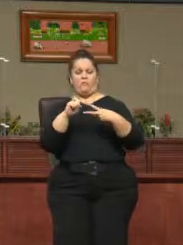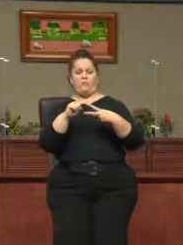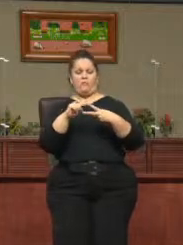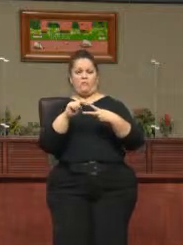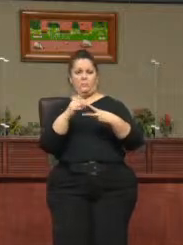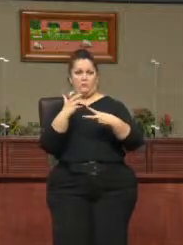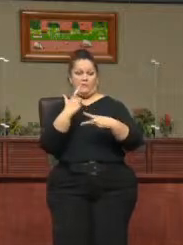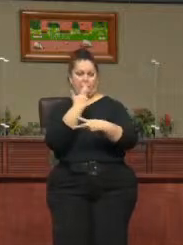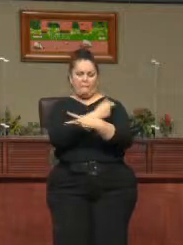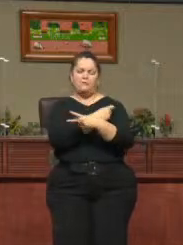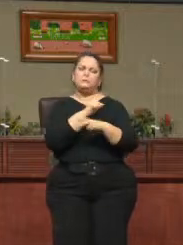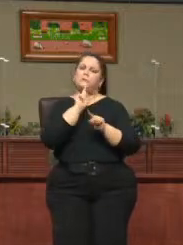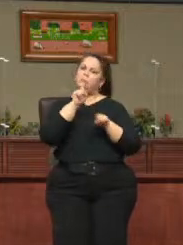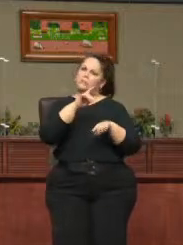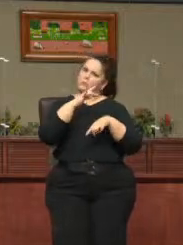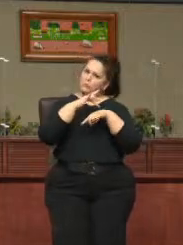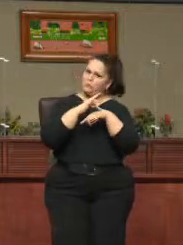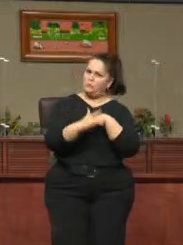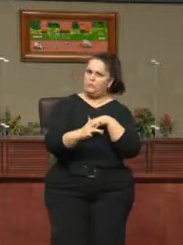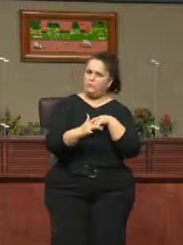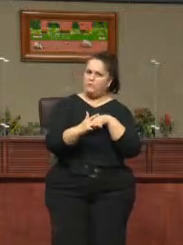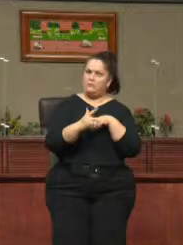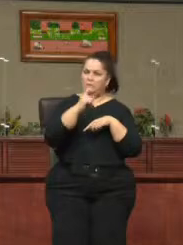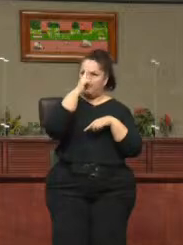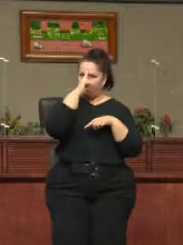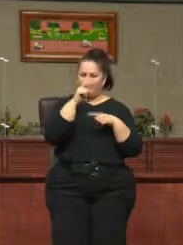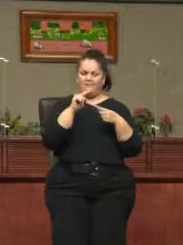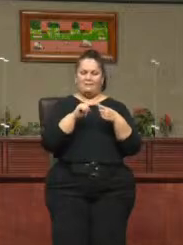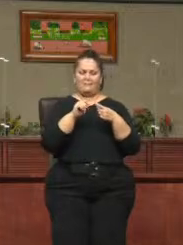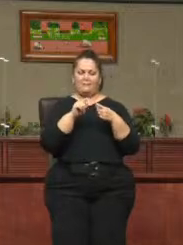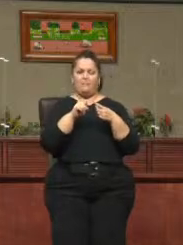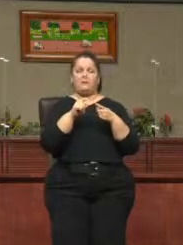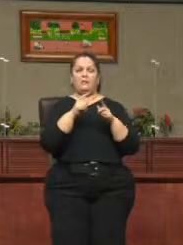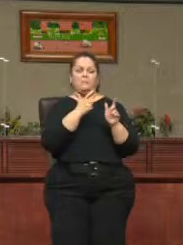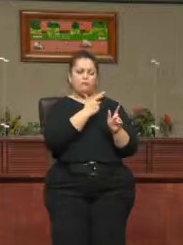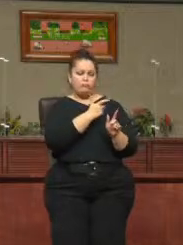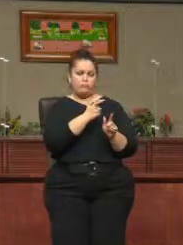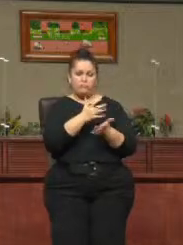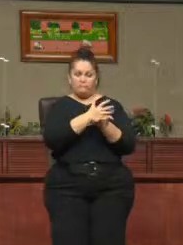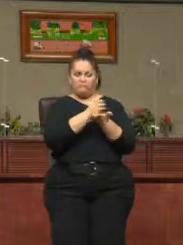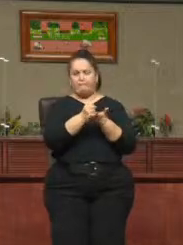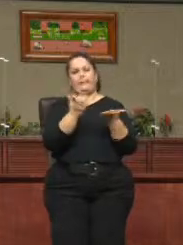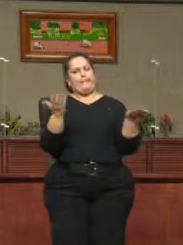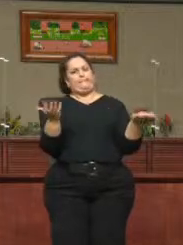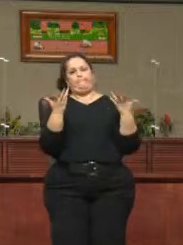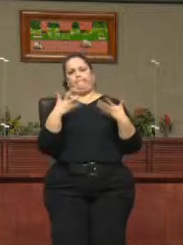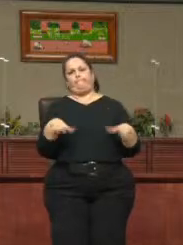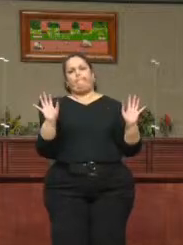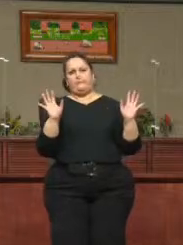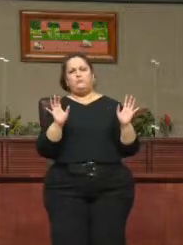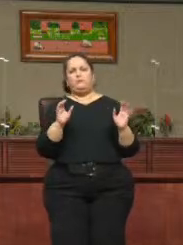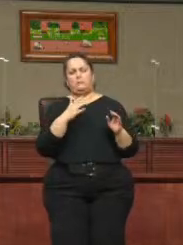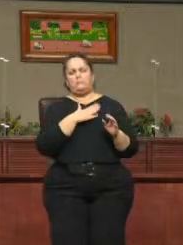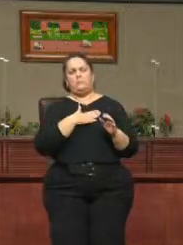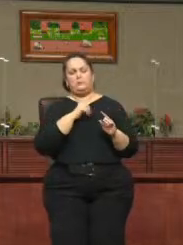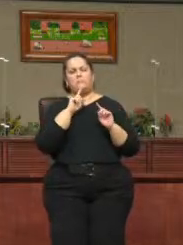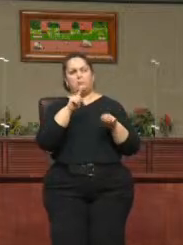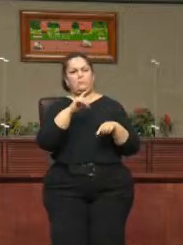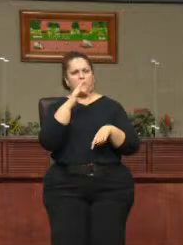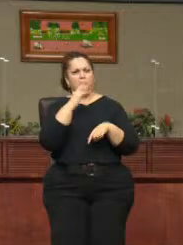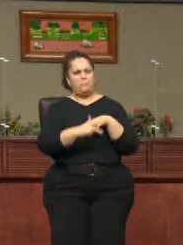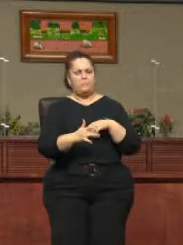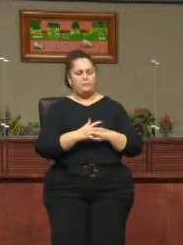arrive early in the day, as the amount of first doses are limited. So again, we ask that you get there